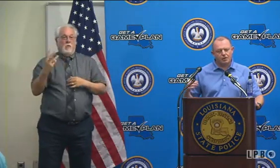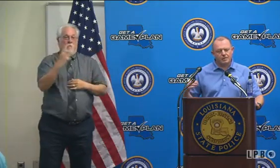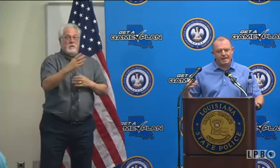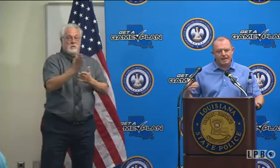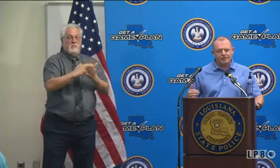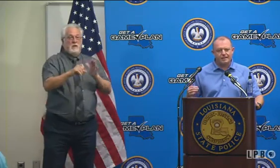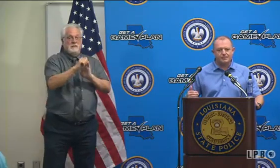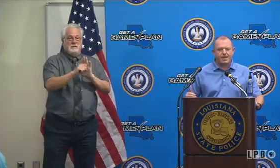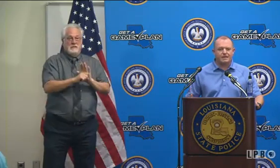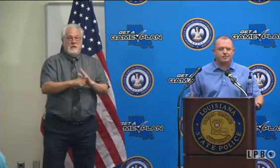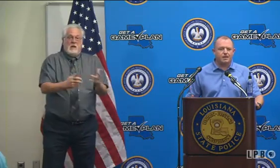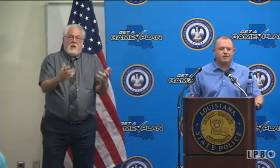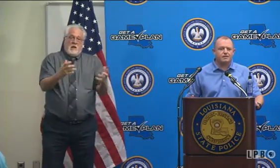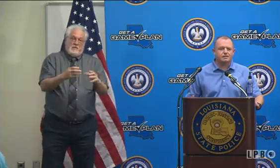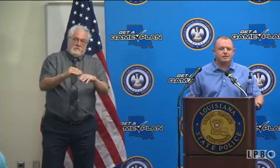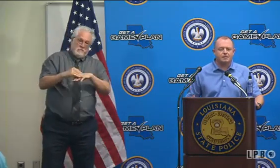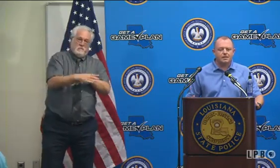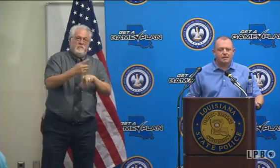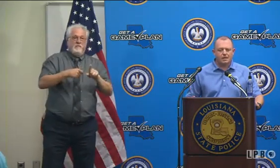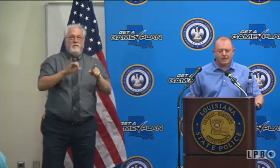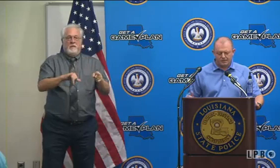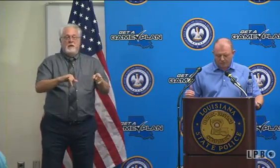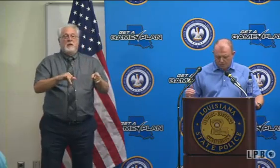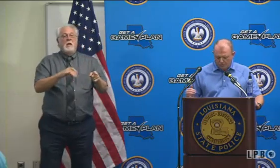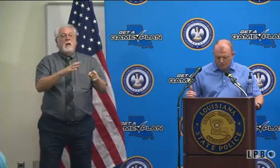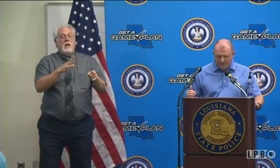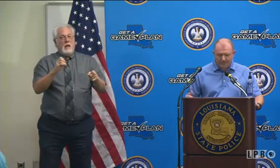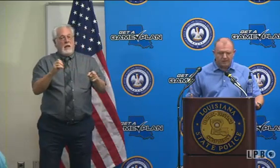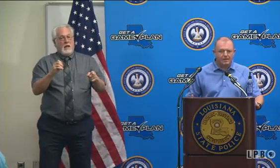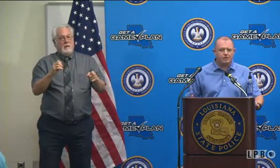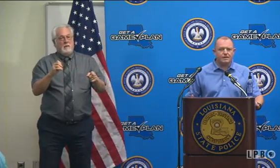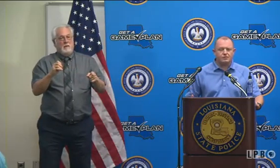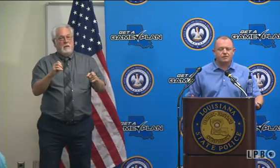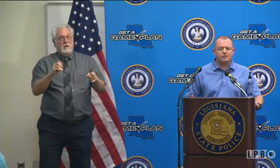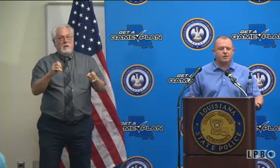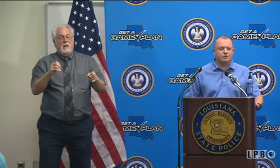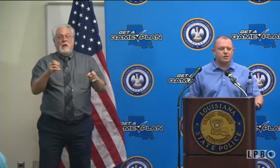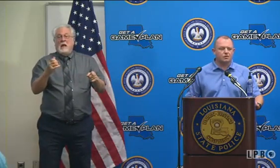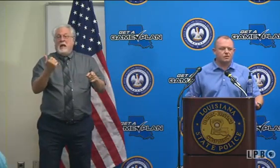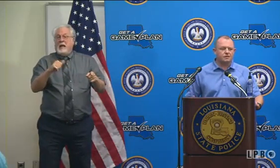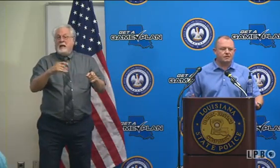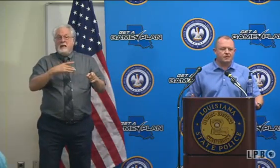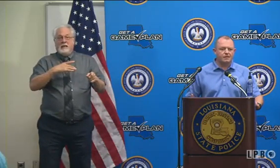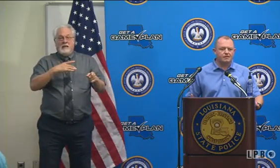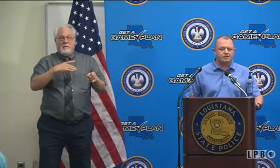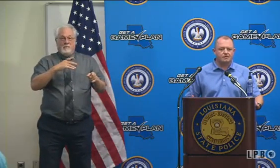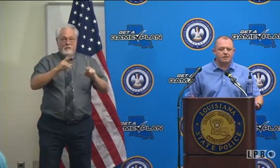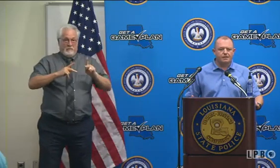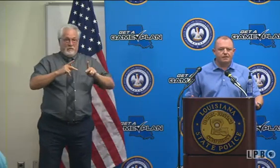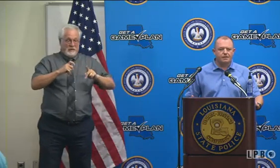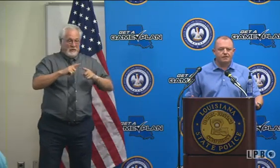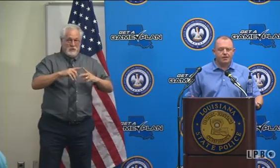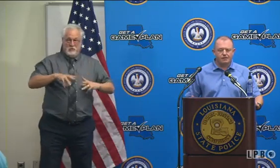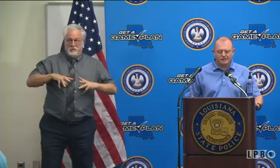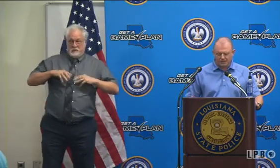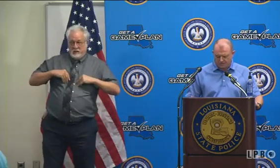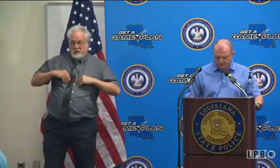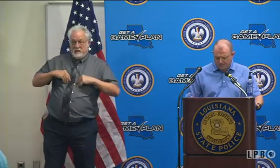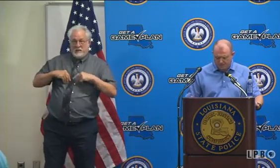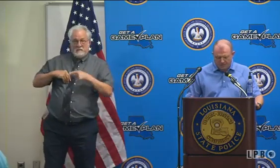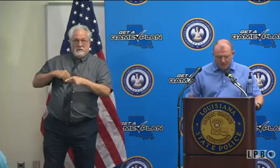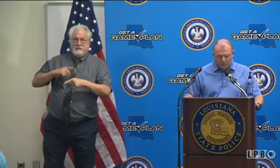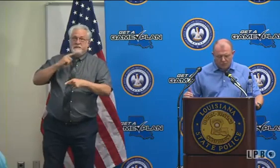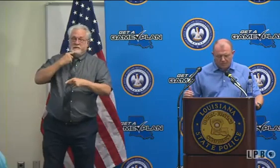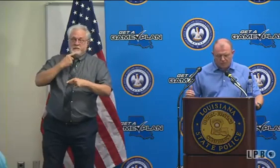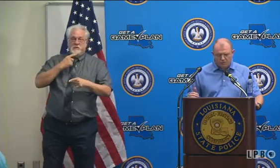that are going to be heavily impacted by this. And so with that, any interest along the coast need to take this very